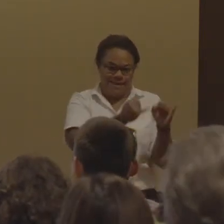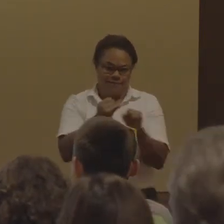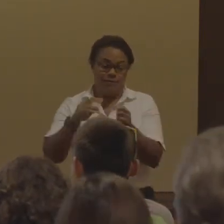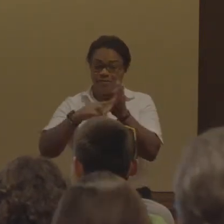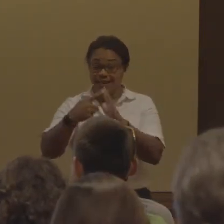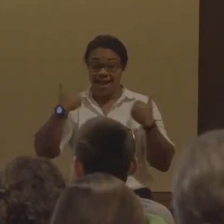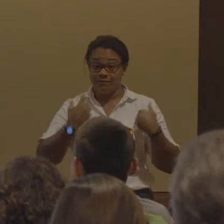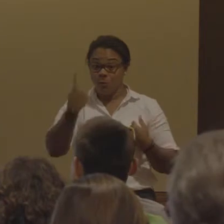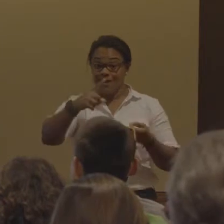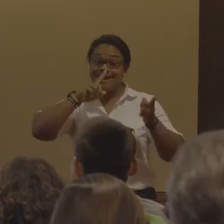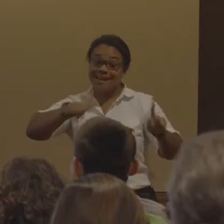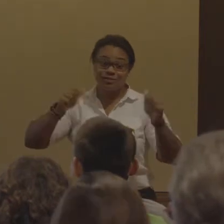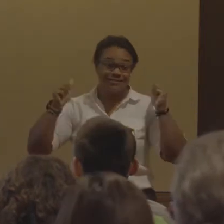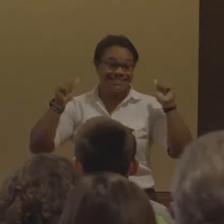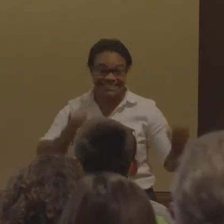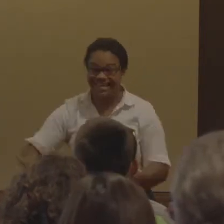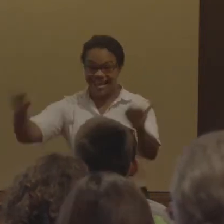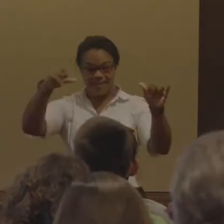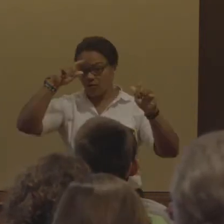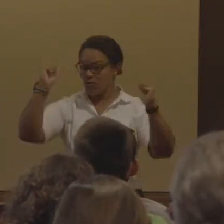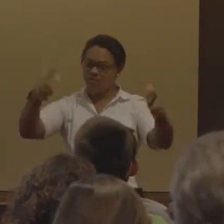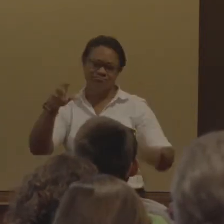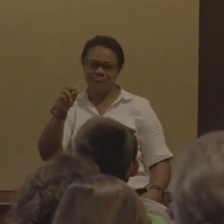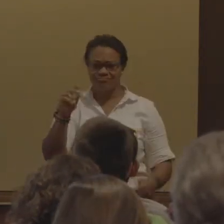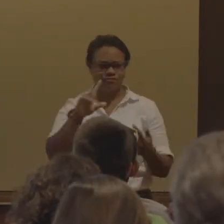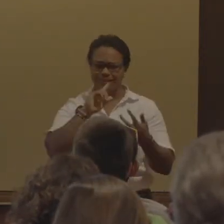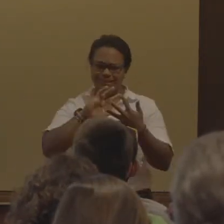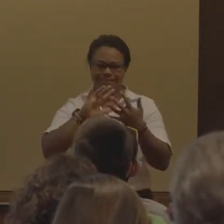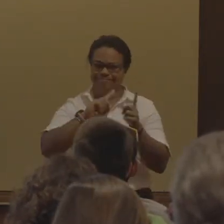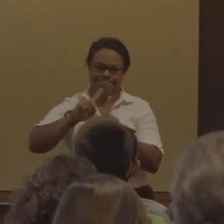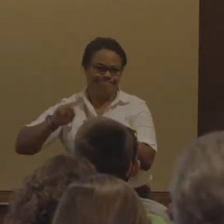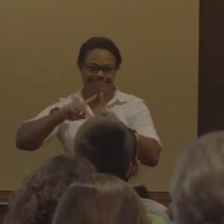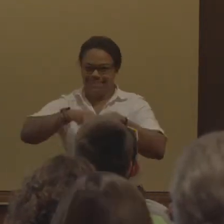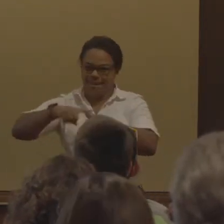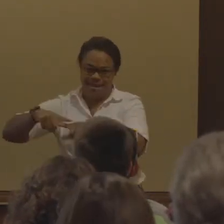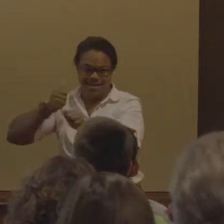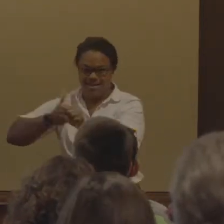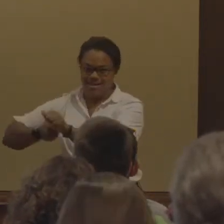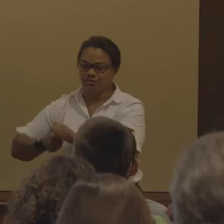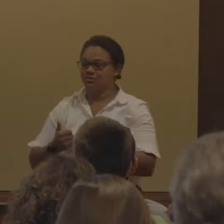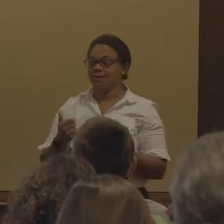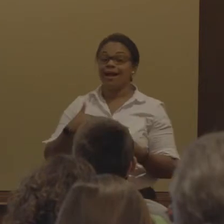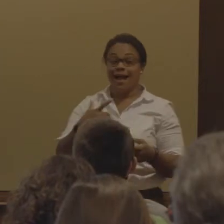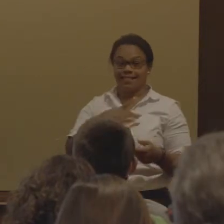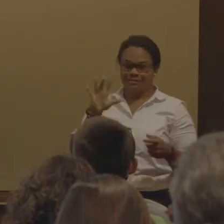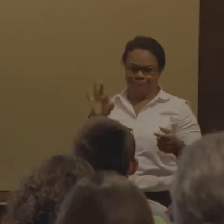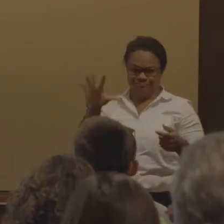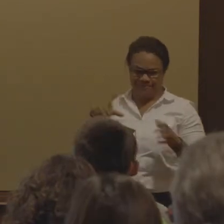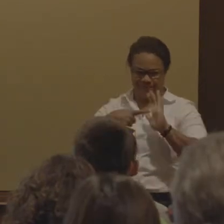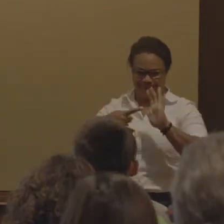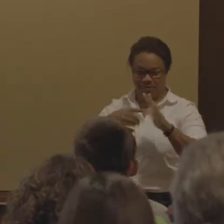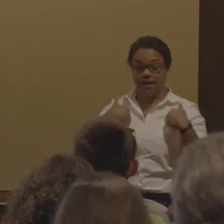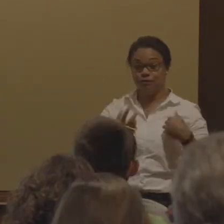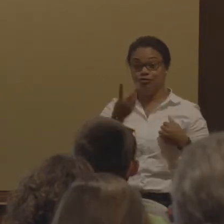black and white answers because rehab counseling is very gray, but that's a good thing. And I always like to use this example. You have two individuals